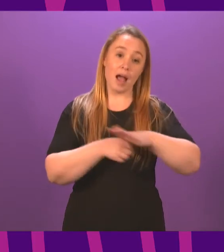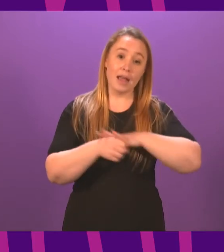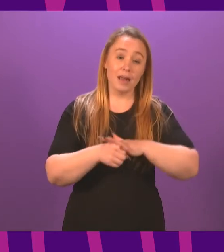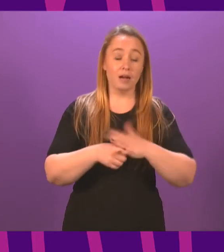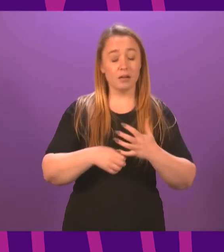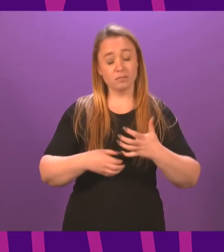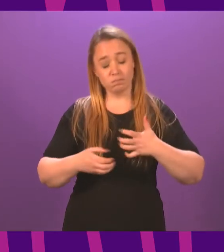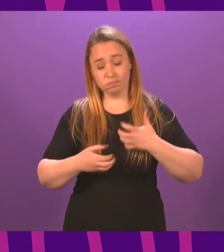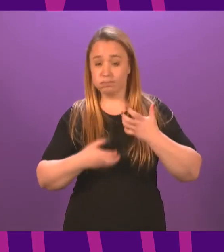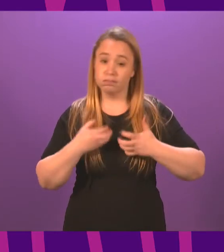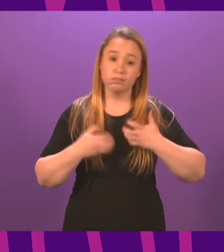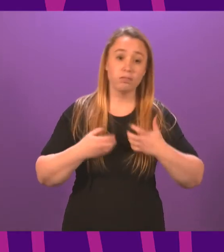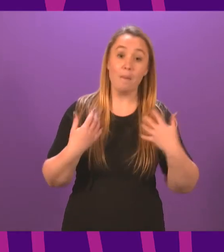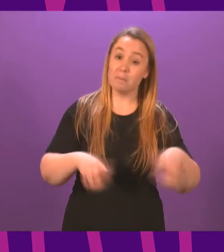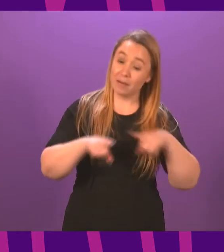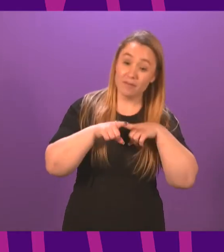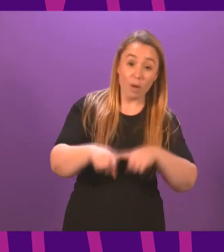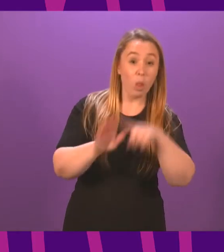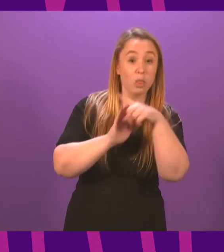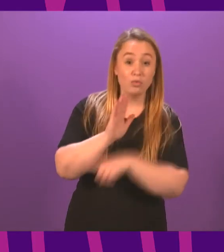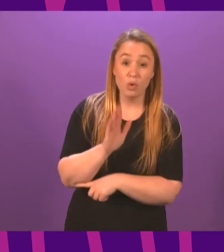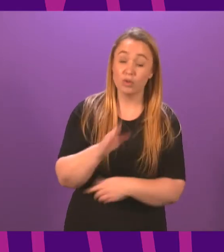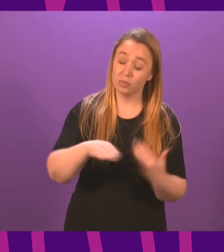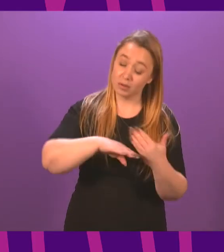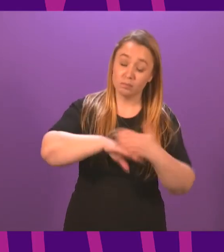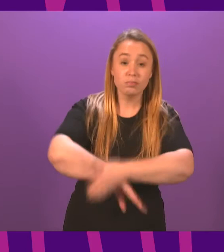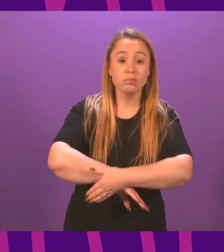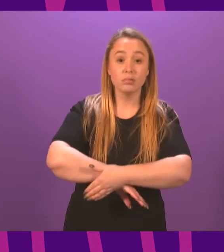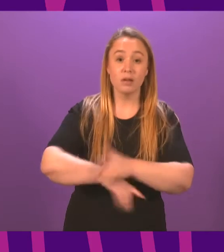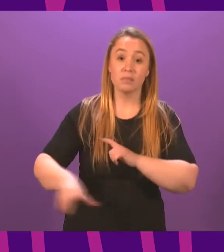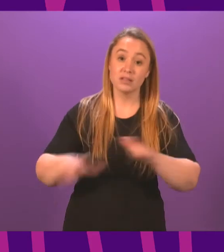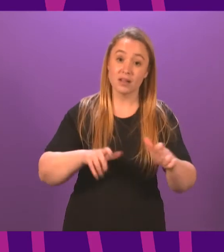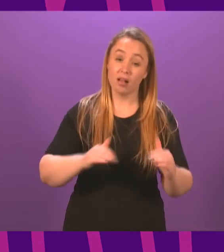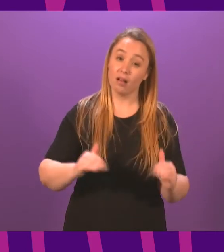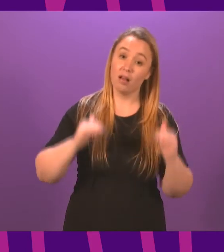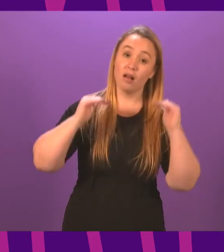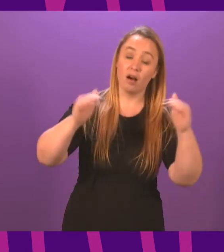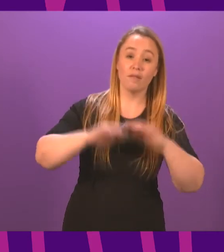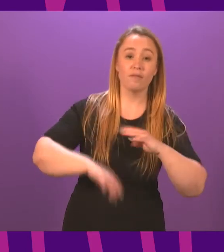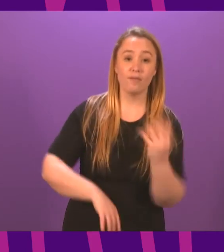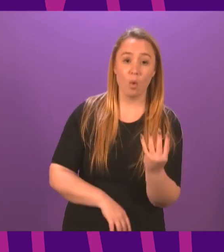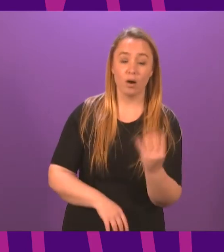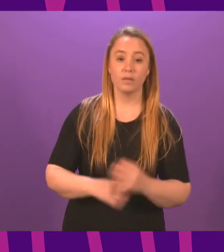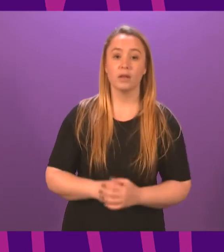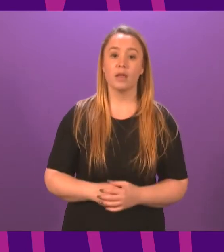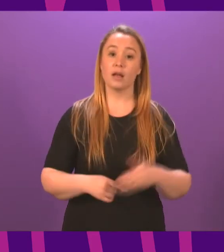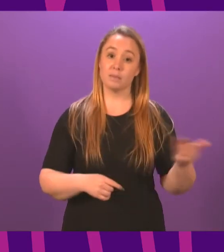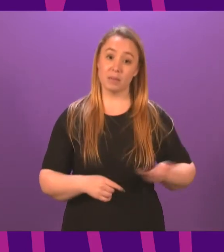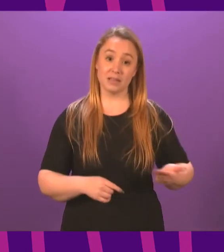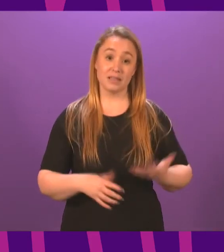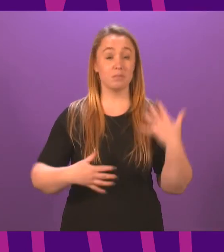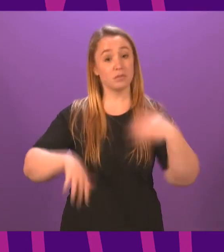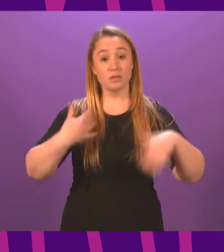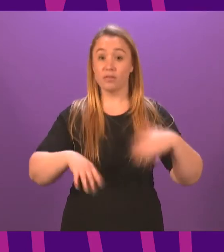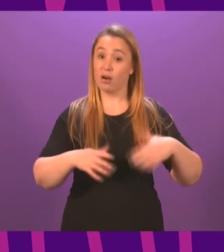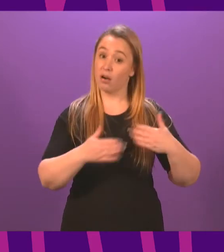to follow the rules. In particular, I feel for those local businesses that have had such a torrid year, and my office stands